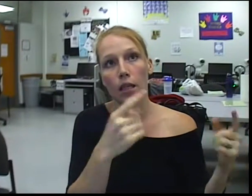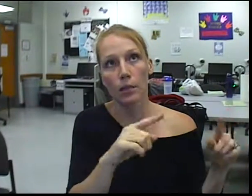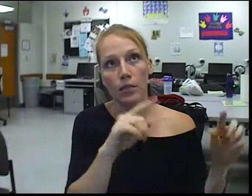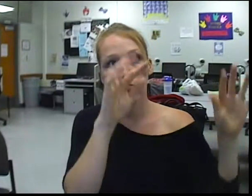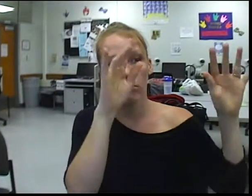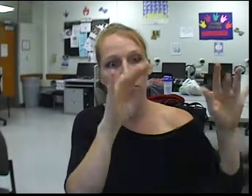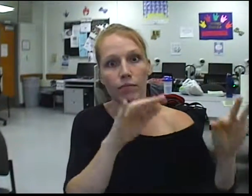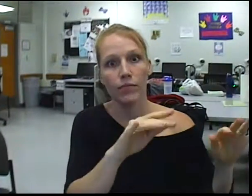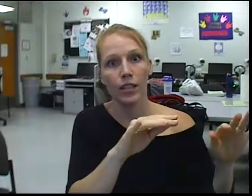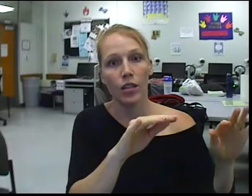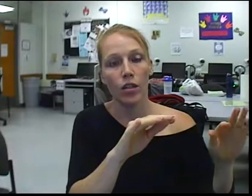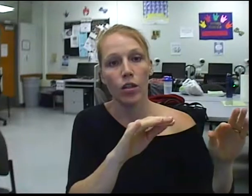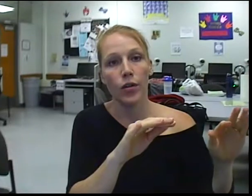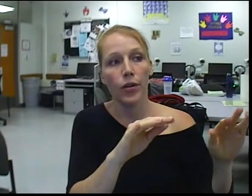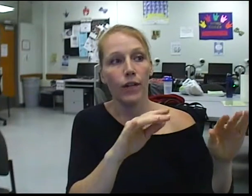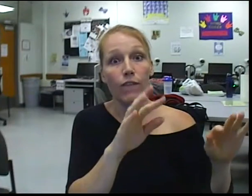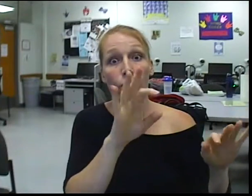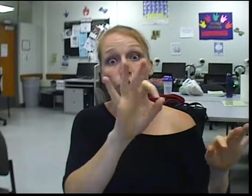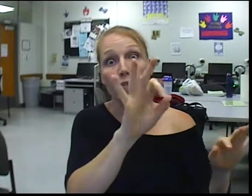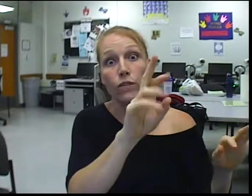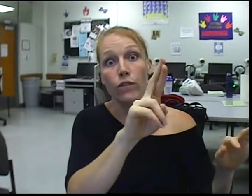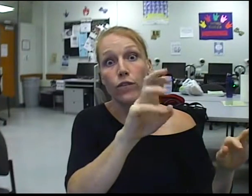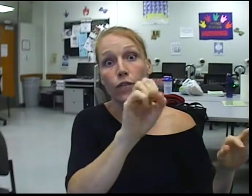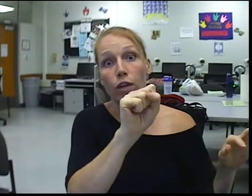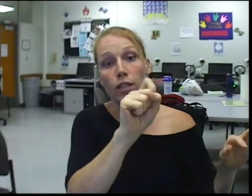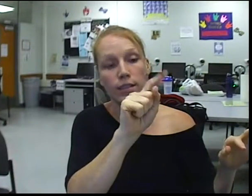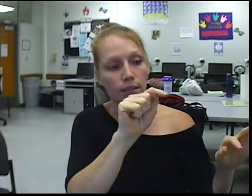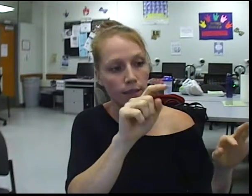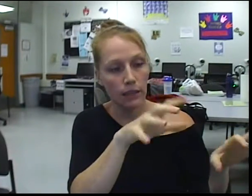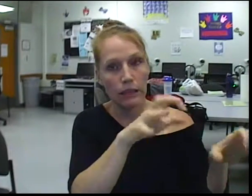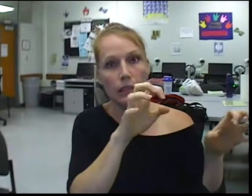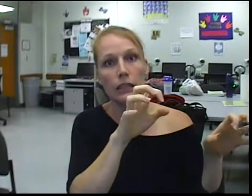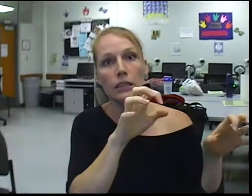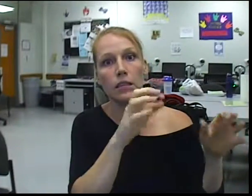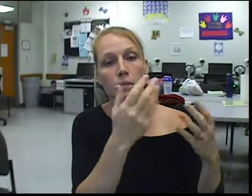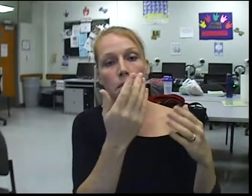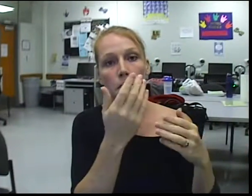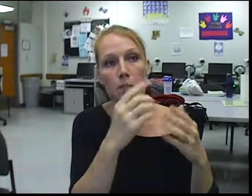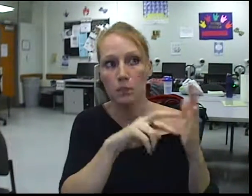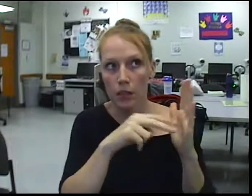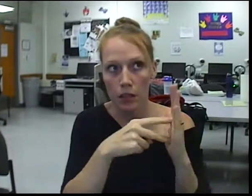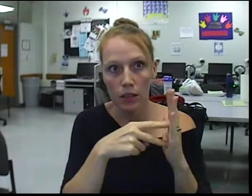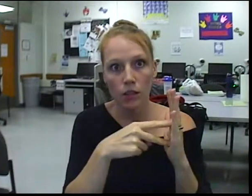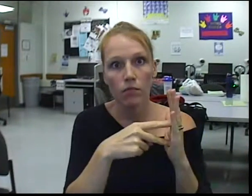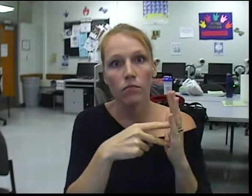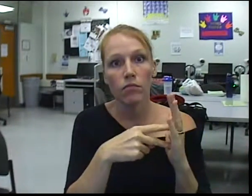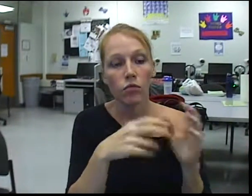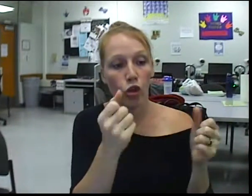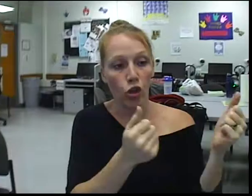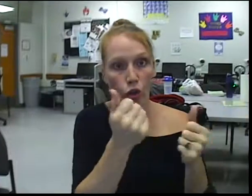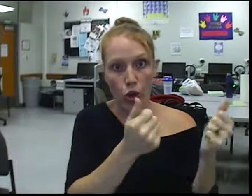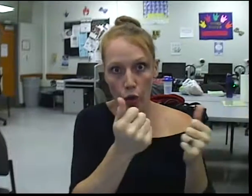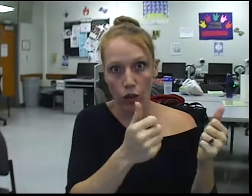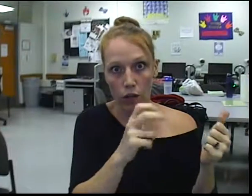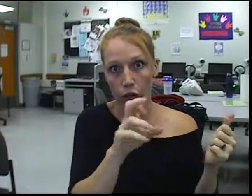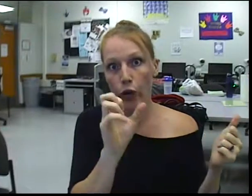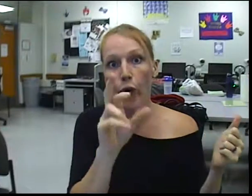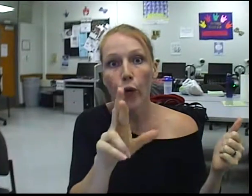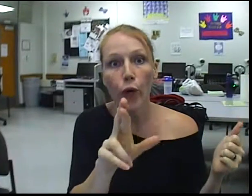to scrape your windows in the morning, or there's a very good possibility we might get another frost. We're getting